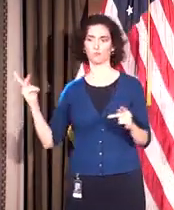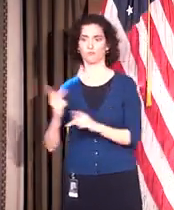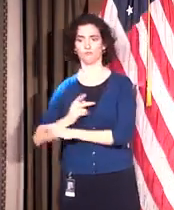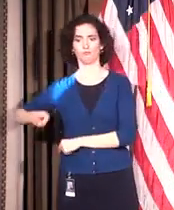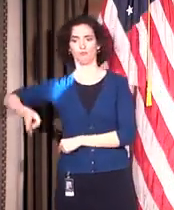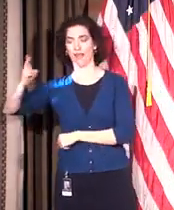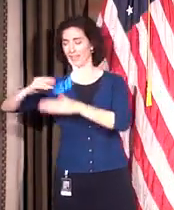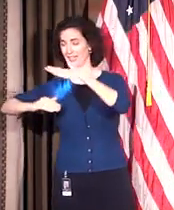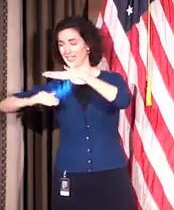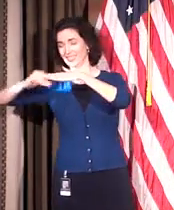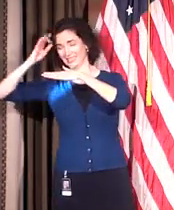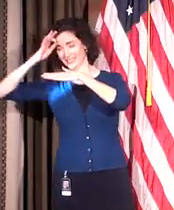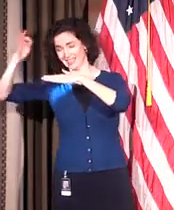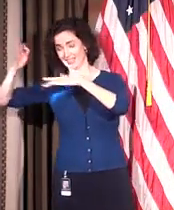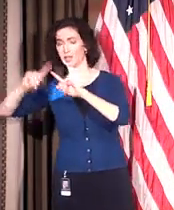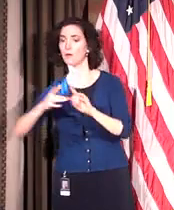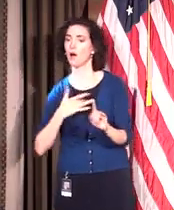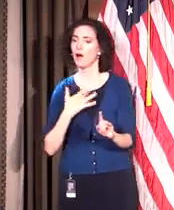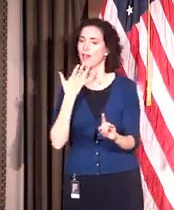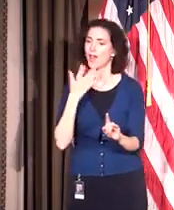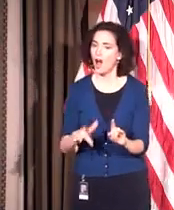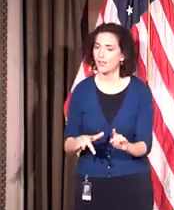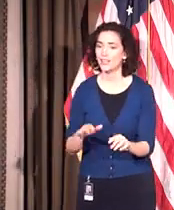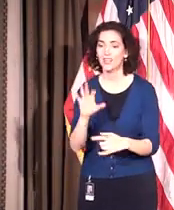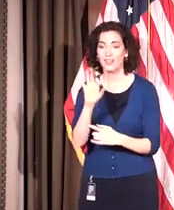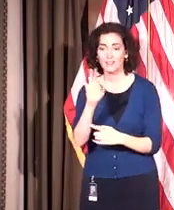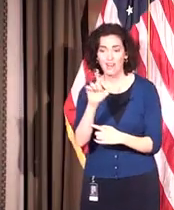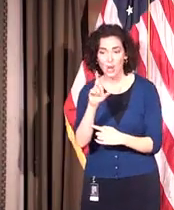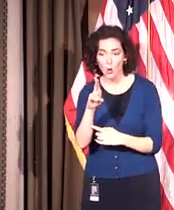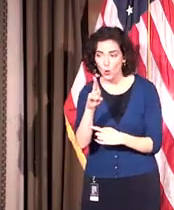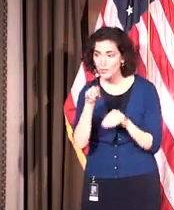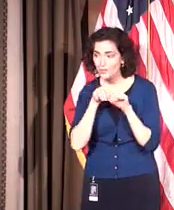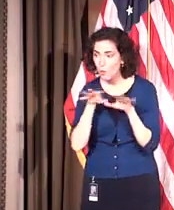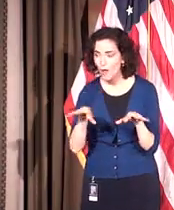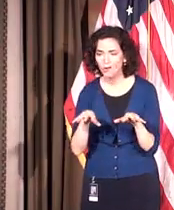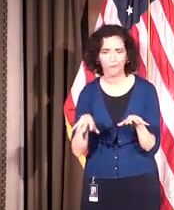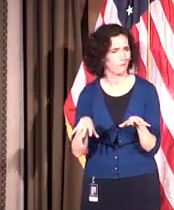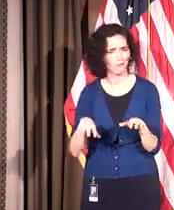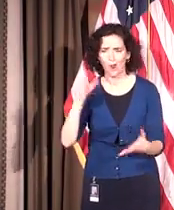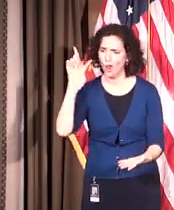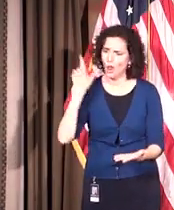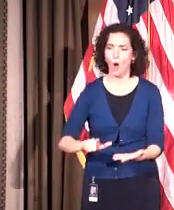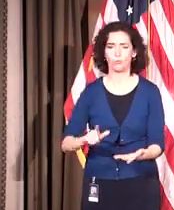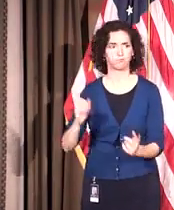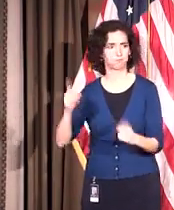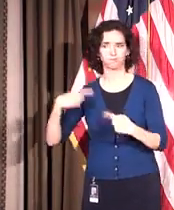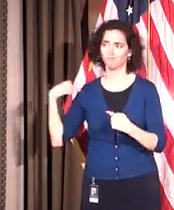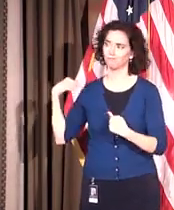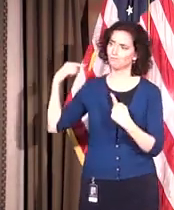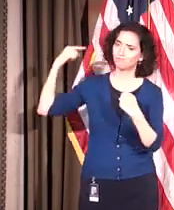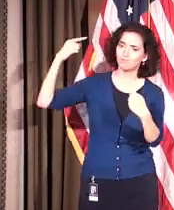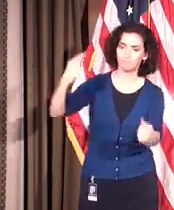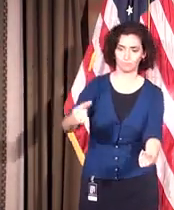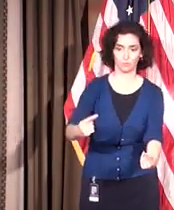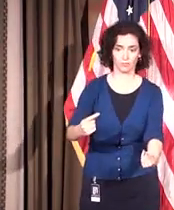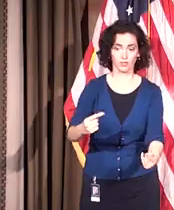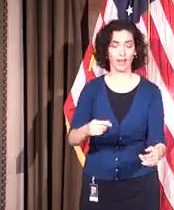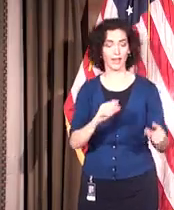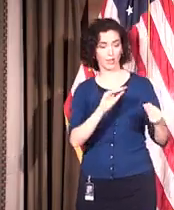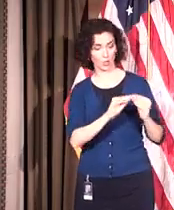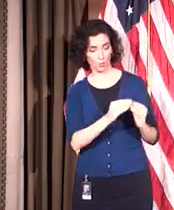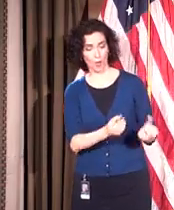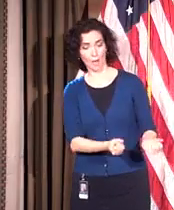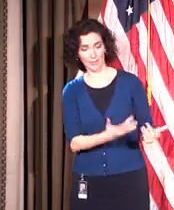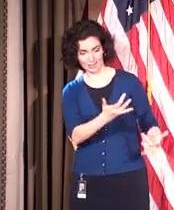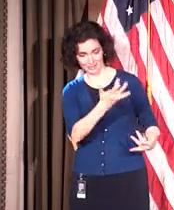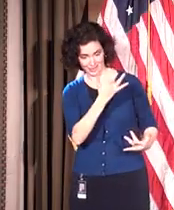Thankfully, our flu cases have been historically low, both low as an absolute number and also lower than